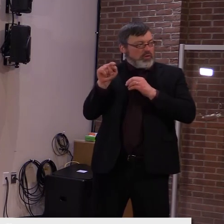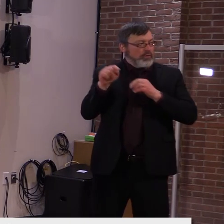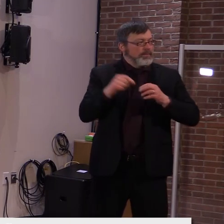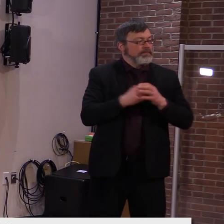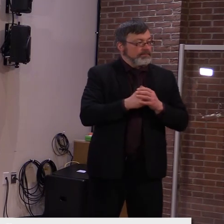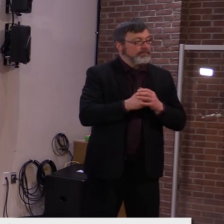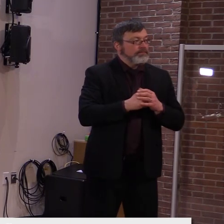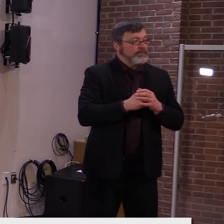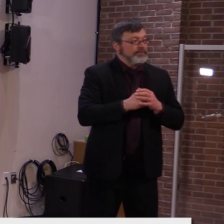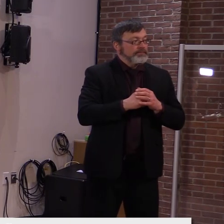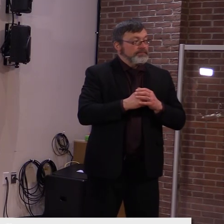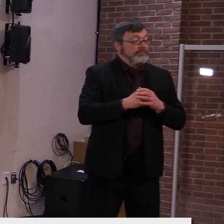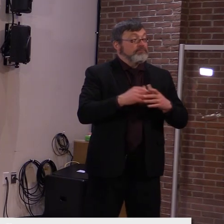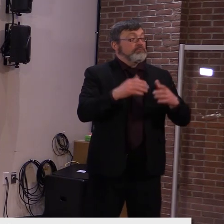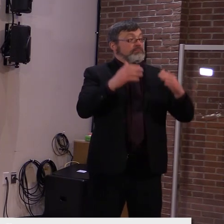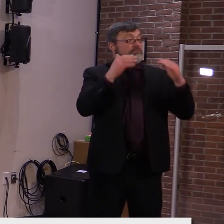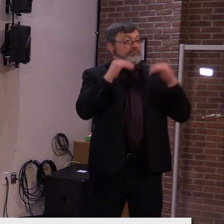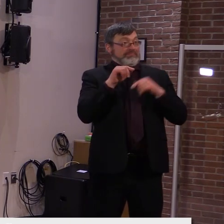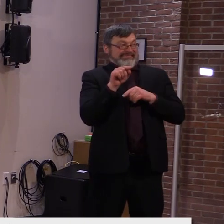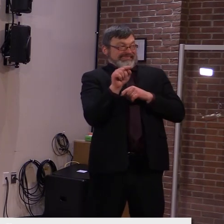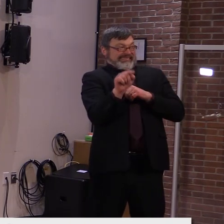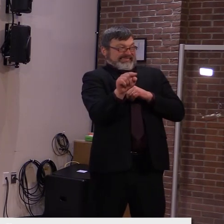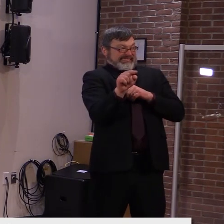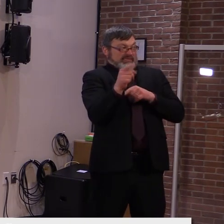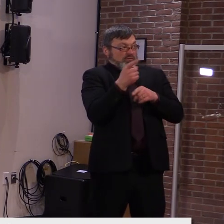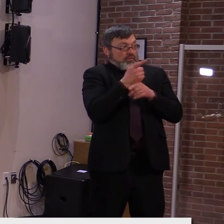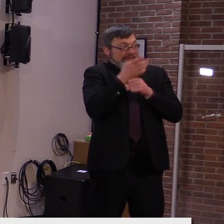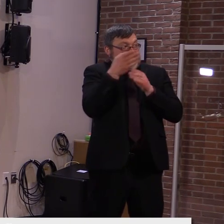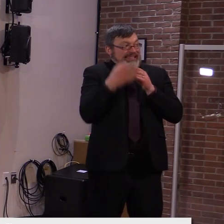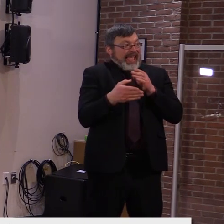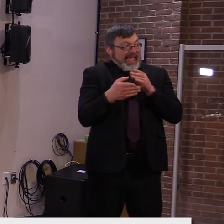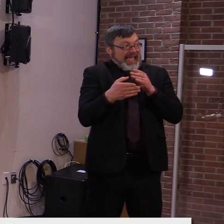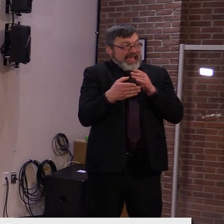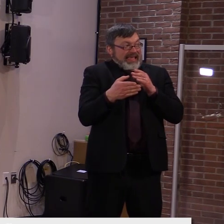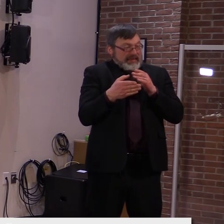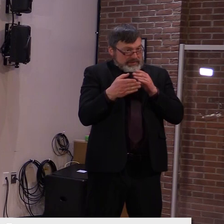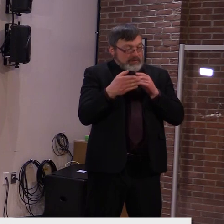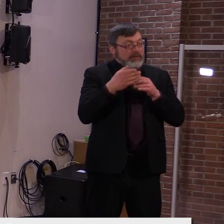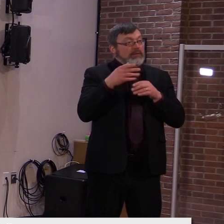Saturday and Sunday. Please make an appointment at